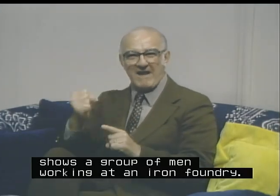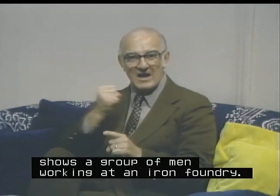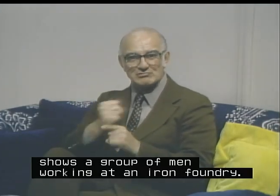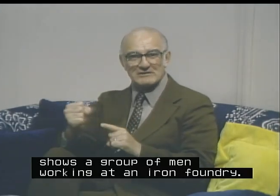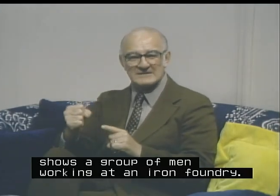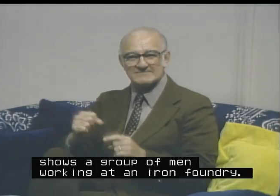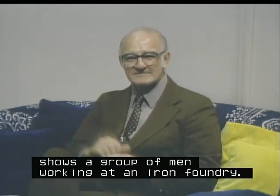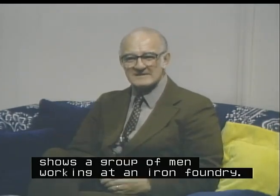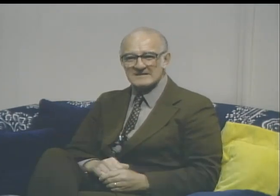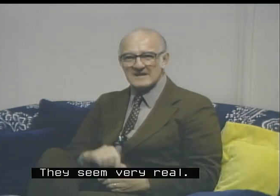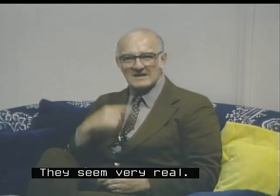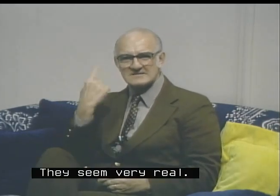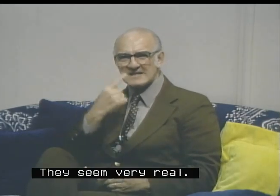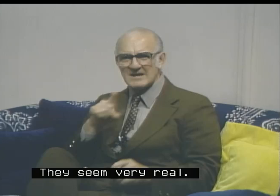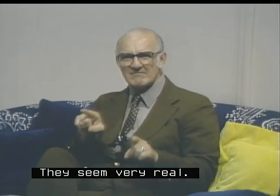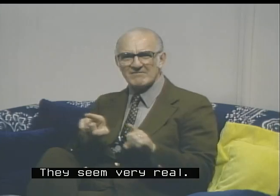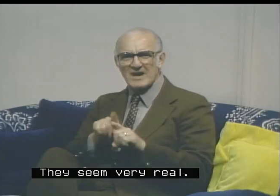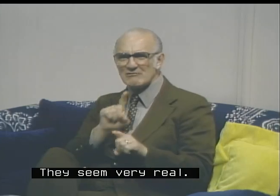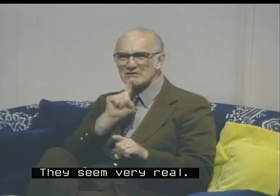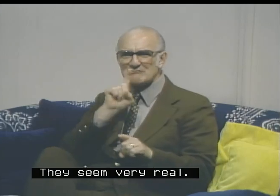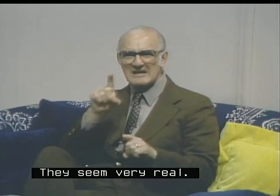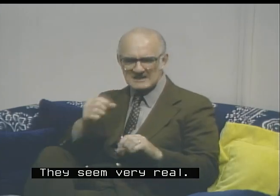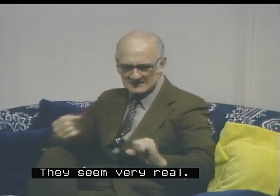foundry. They seem very real.